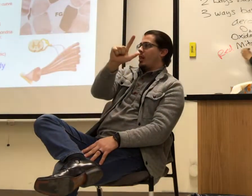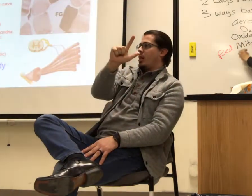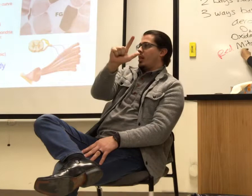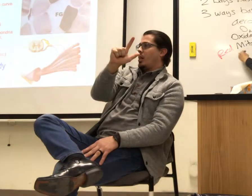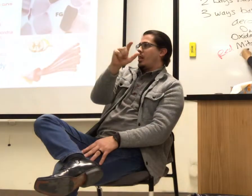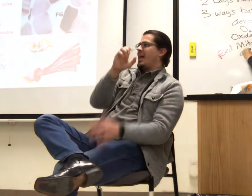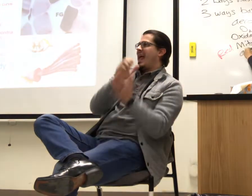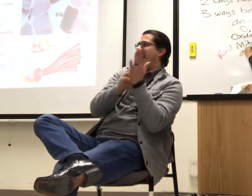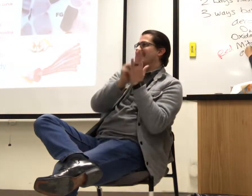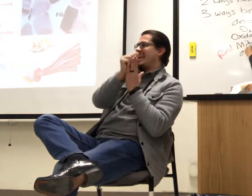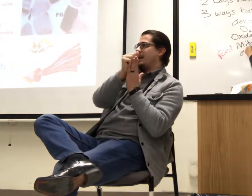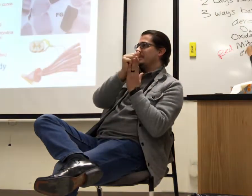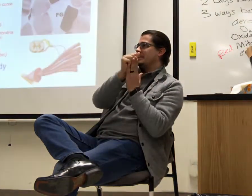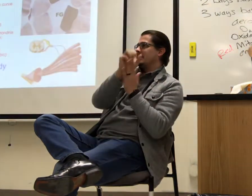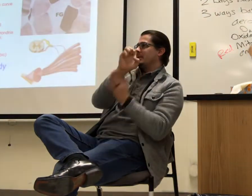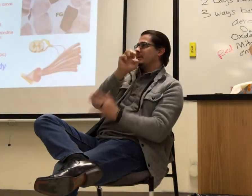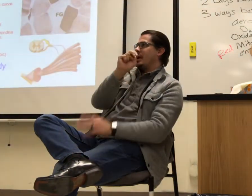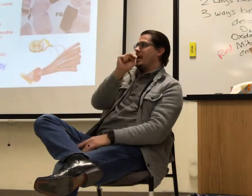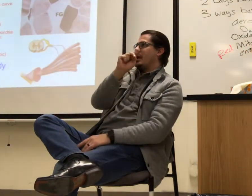mitochondrial enzymes.